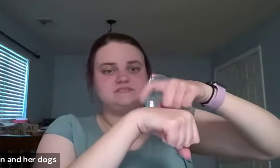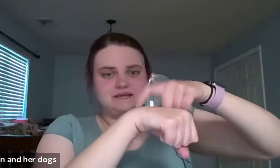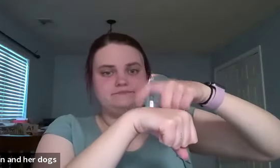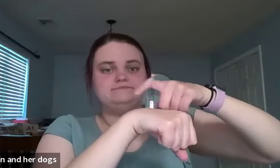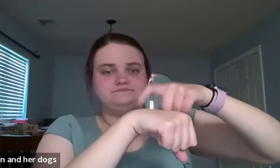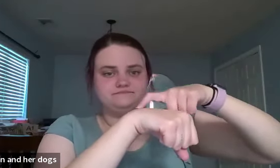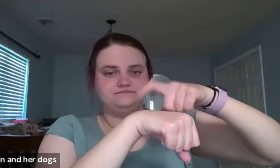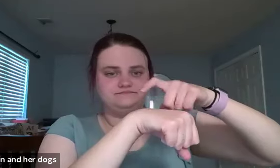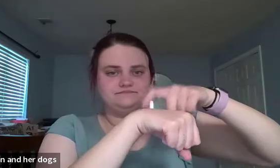Time.